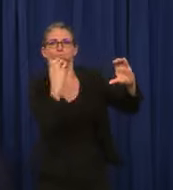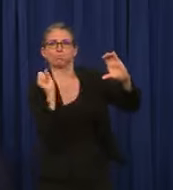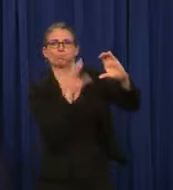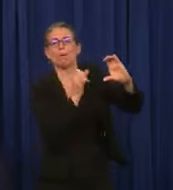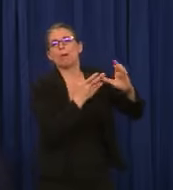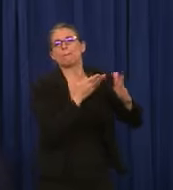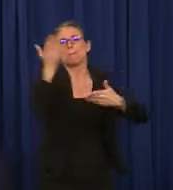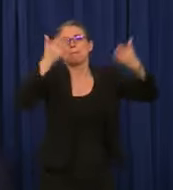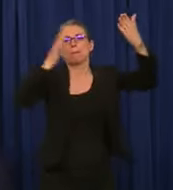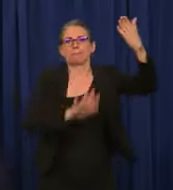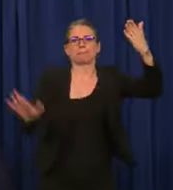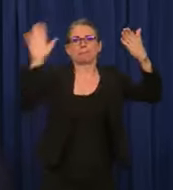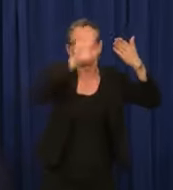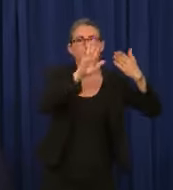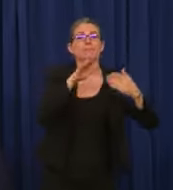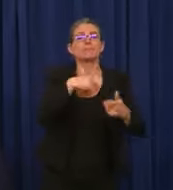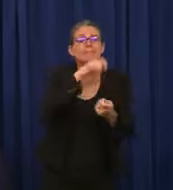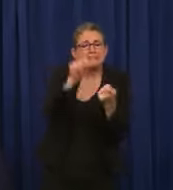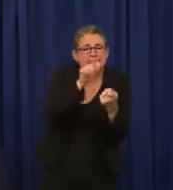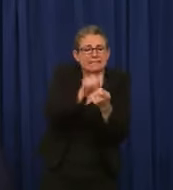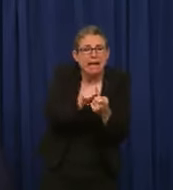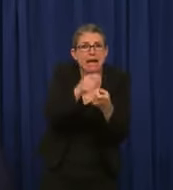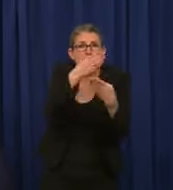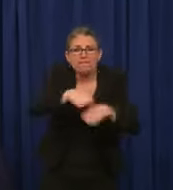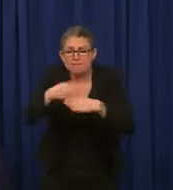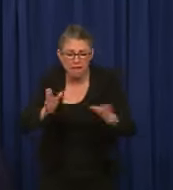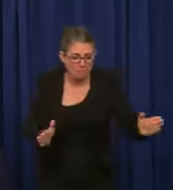distributed across the state.